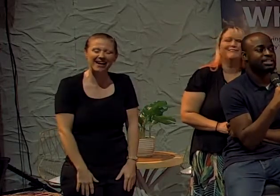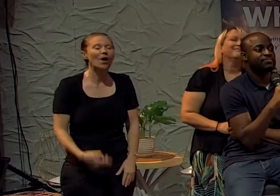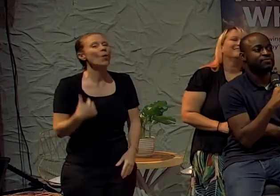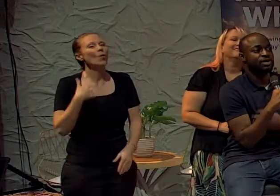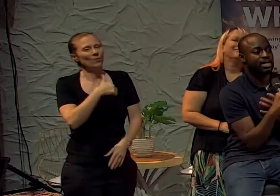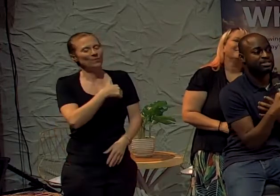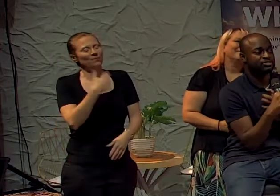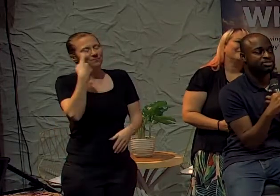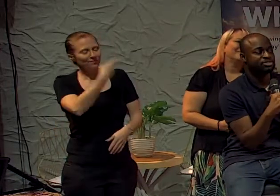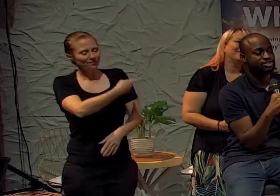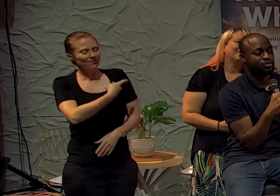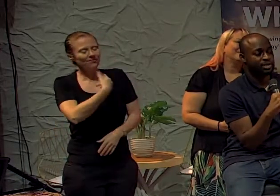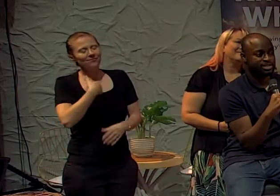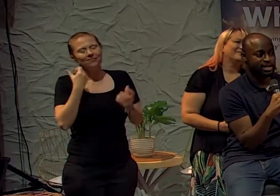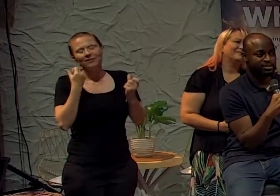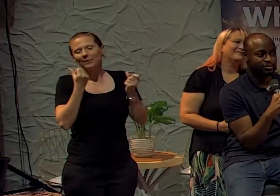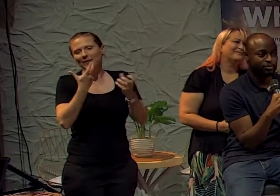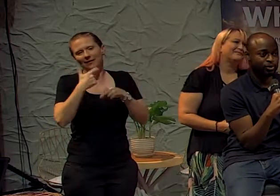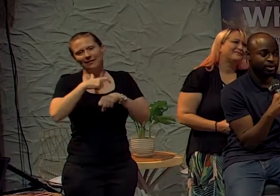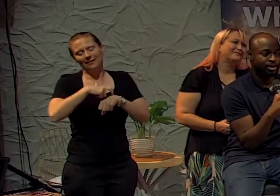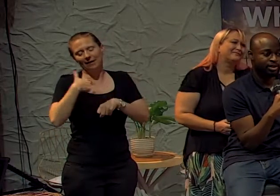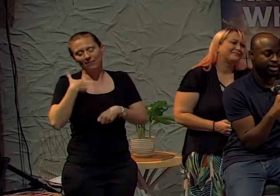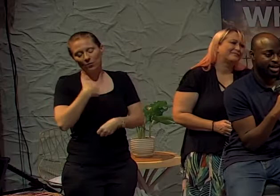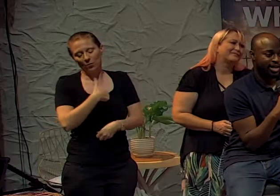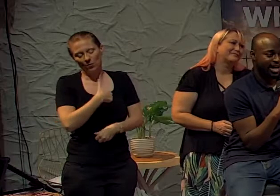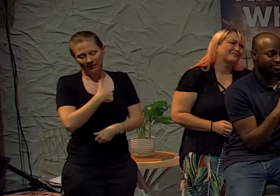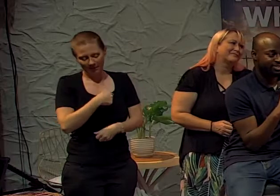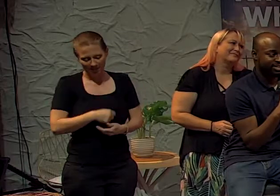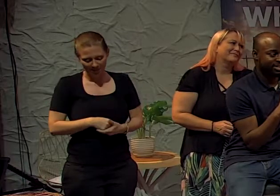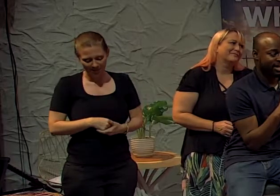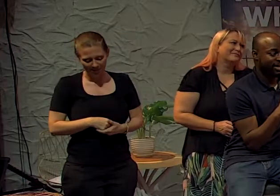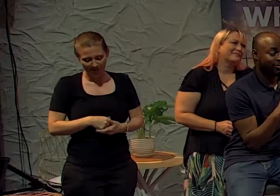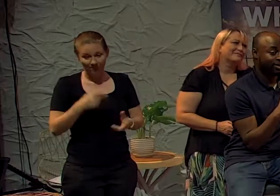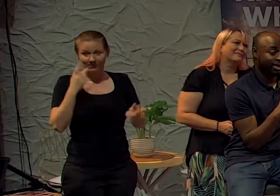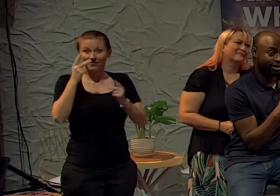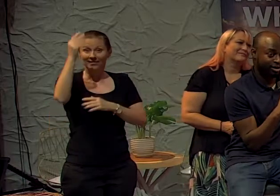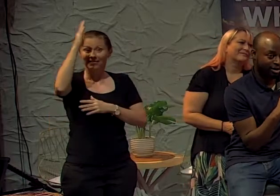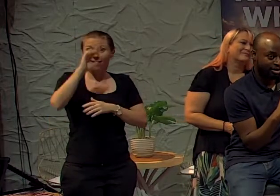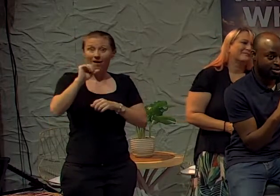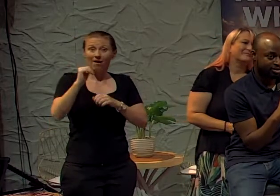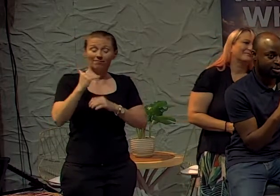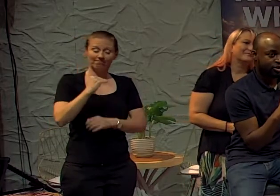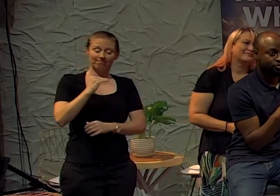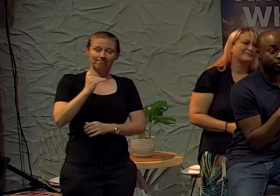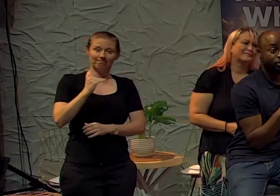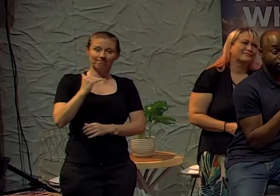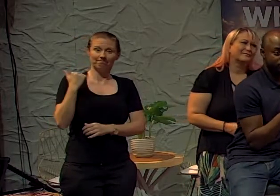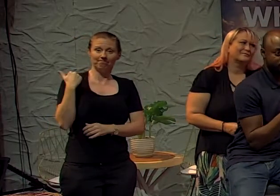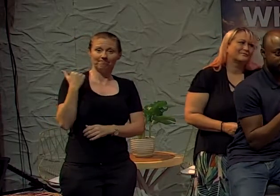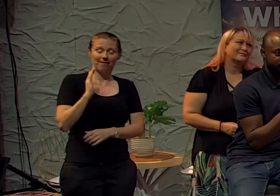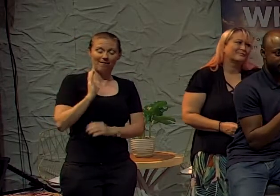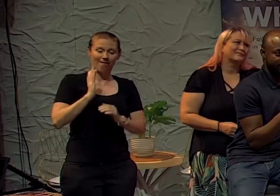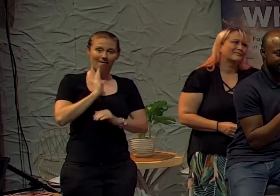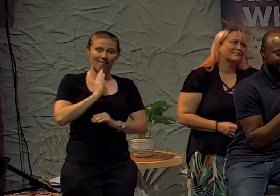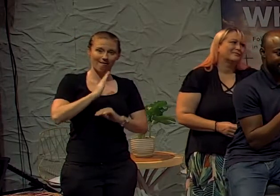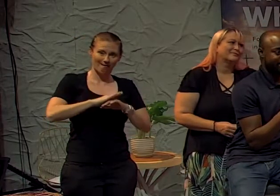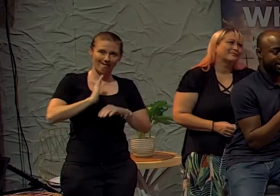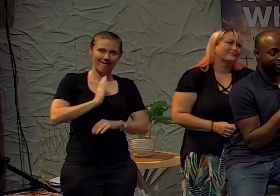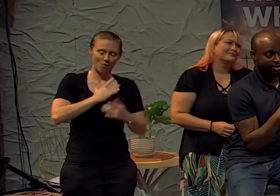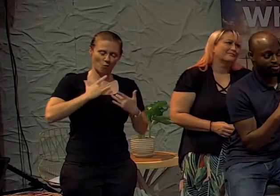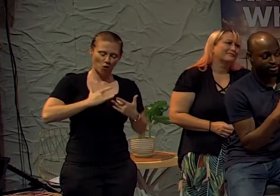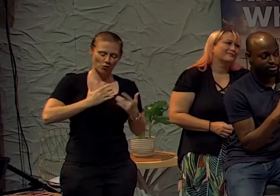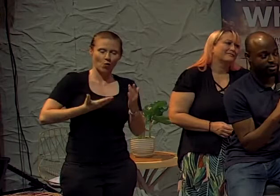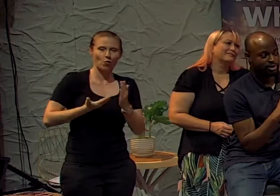plenty, I think for us, there's been so many times when we have seen God work on our hearts through our children. And